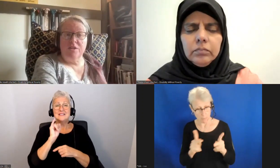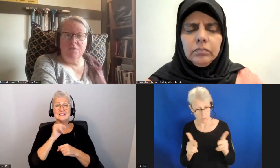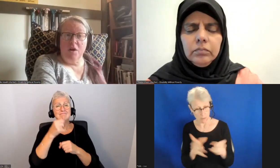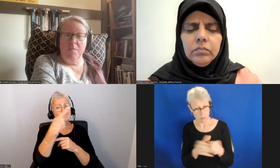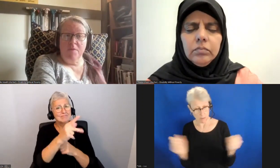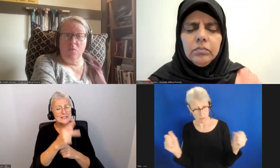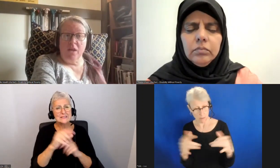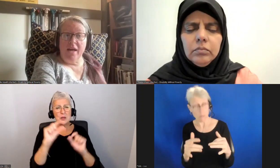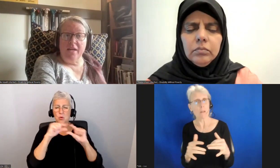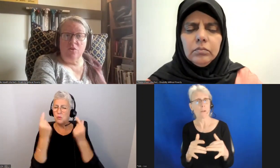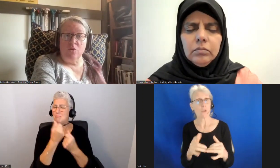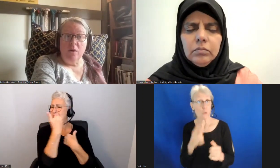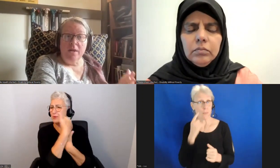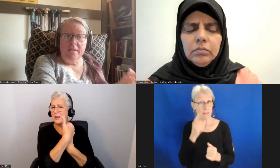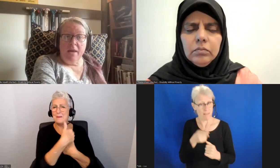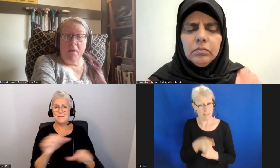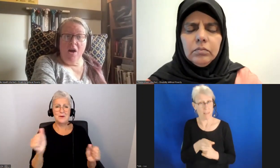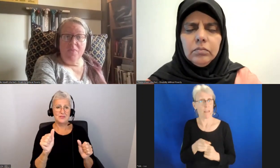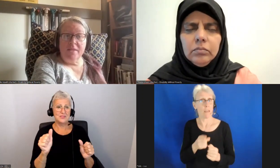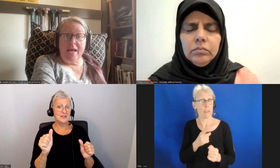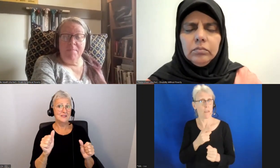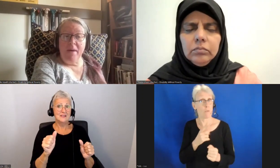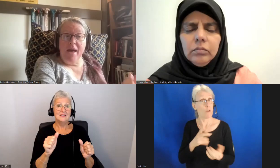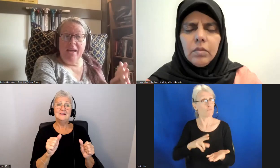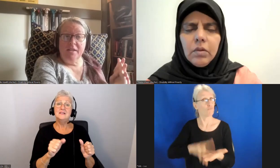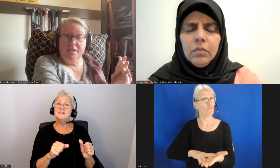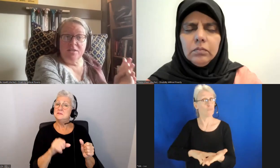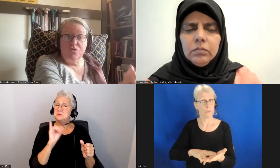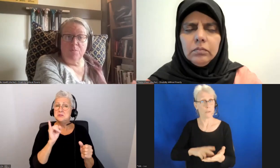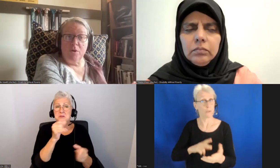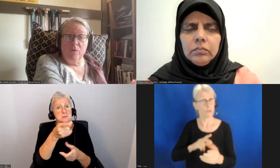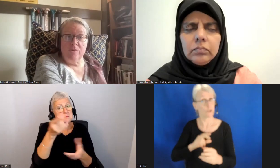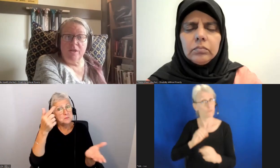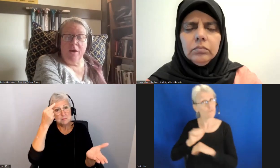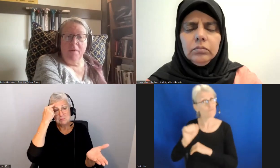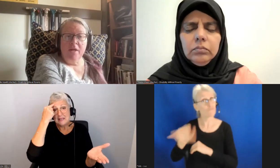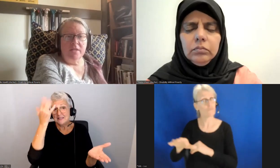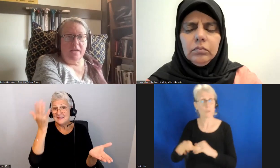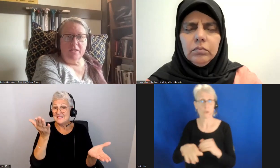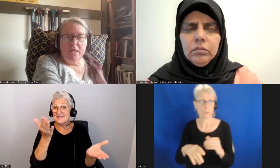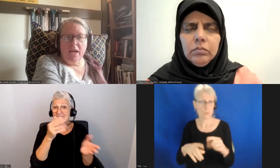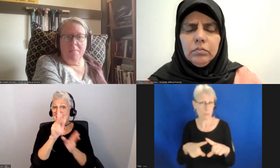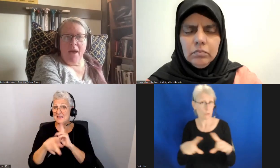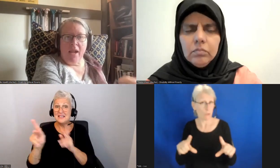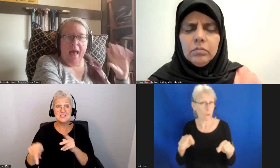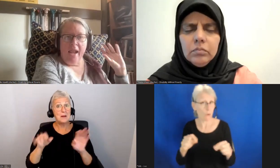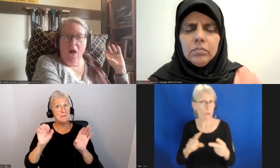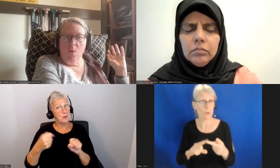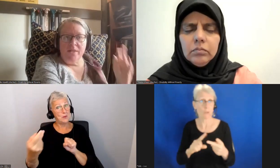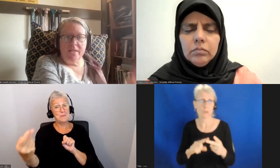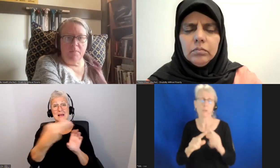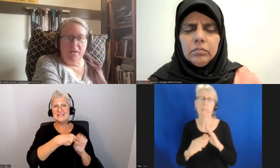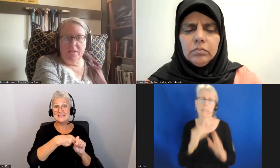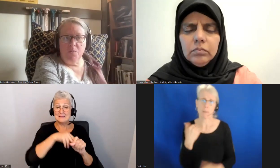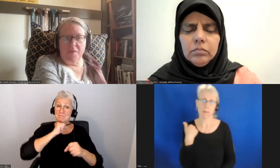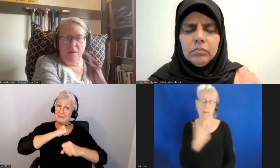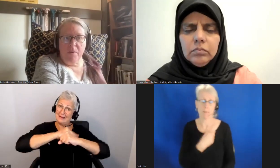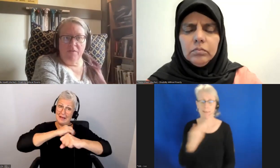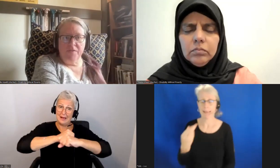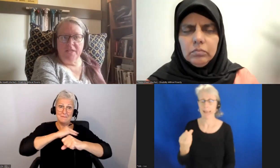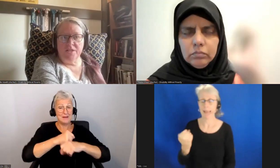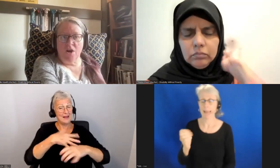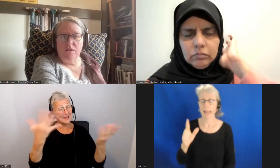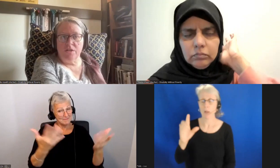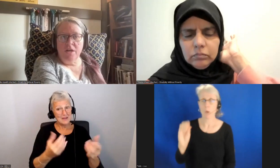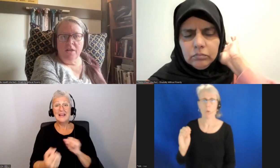think that would like to take part in this campaign and distribute, send us an email,